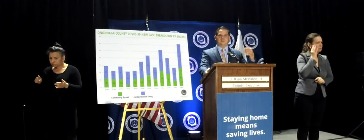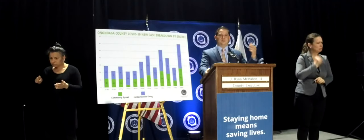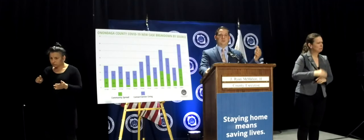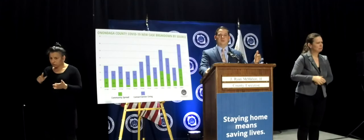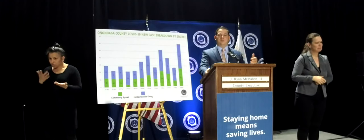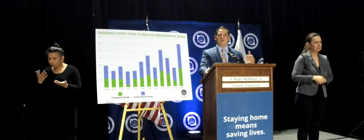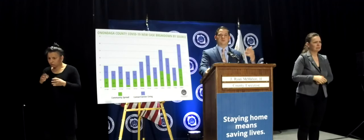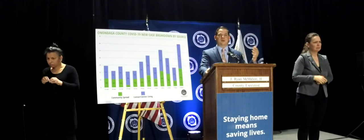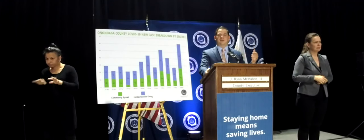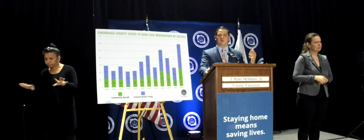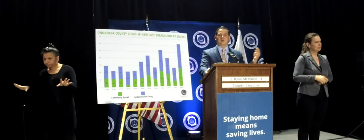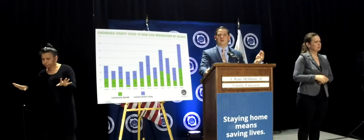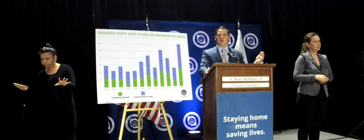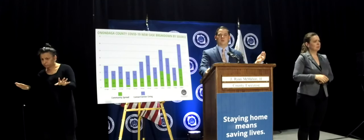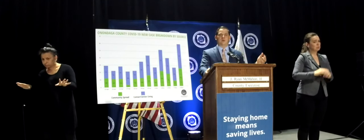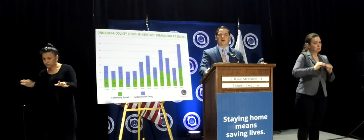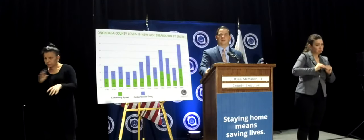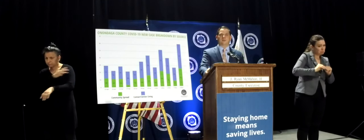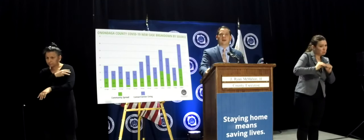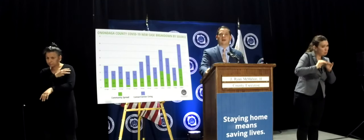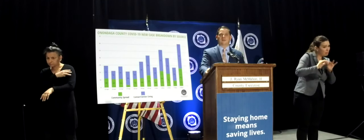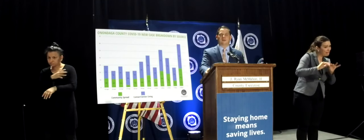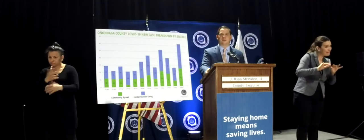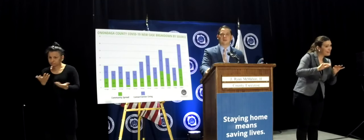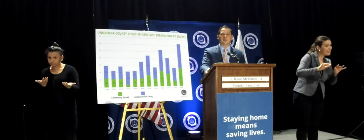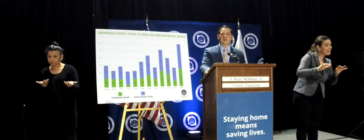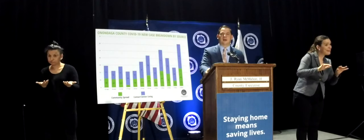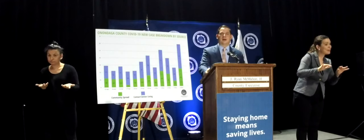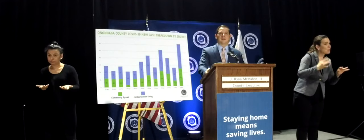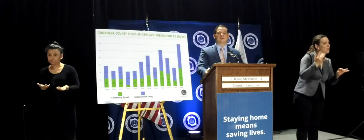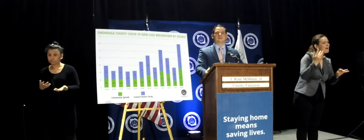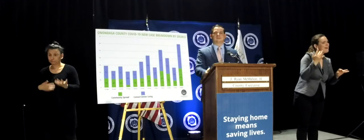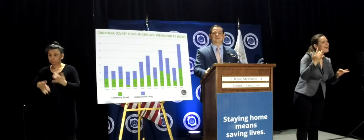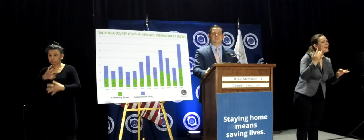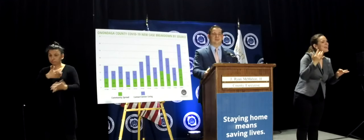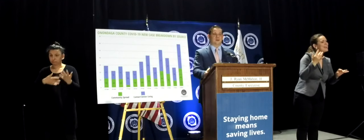of people just behaving the way they normally want to behave. And,